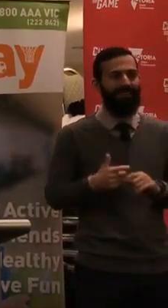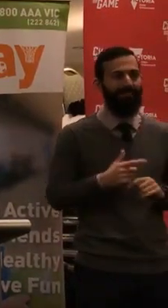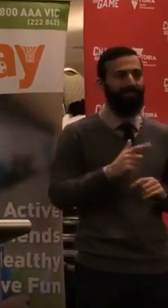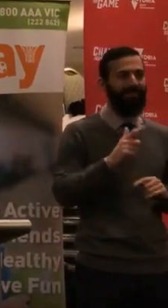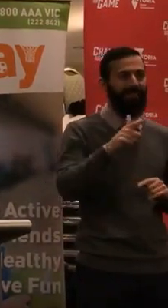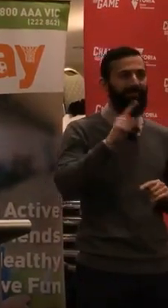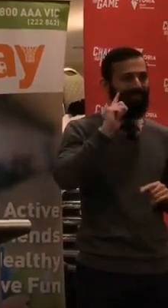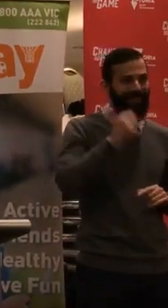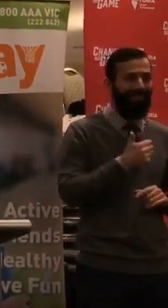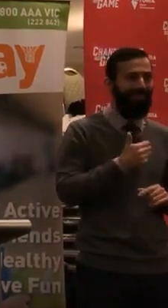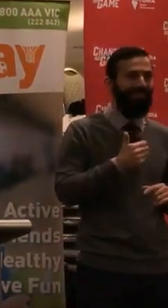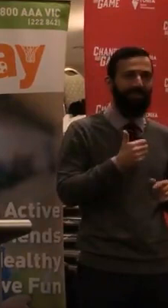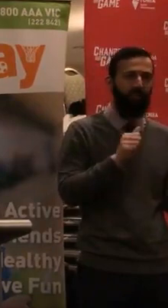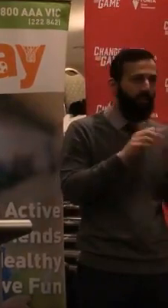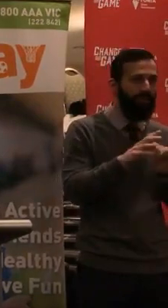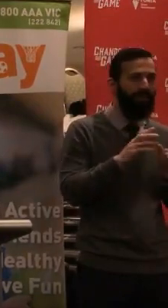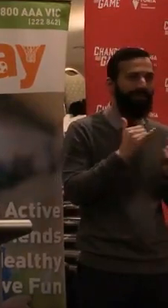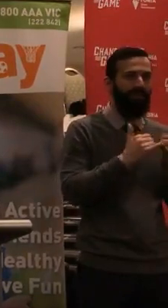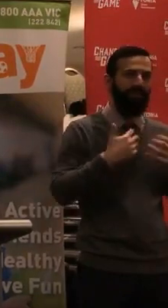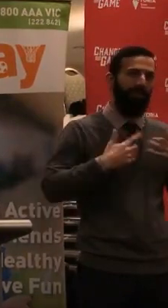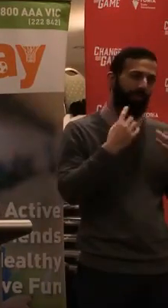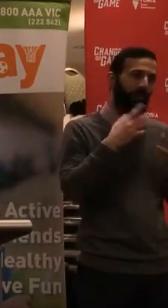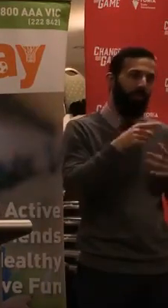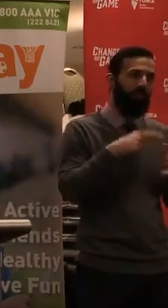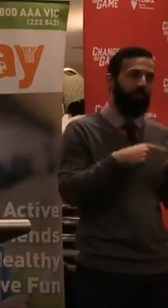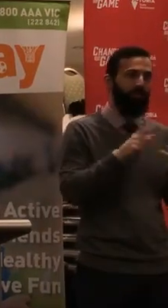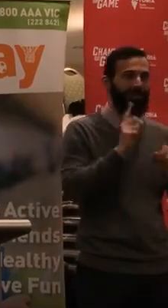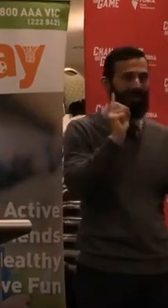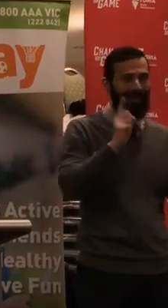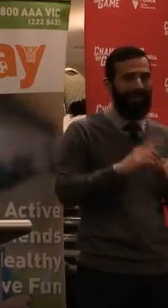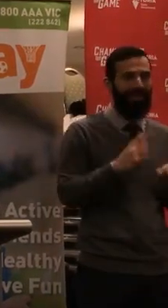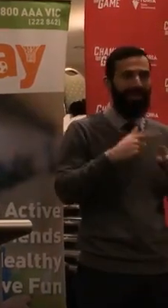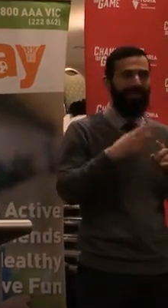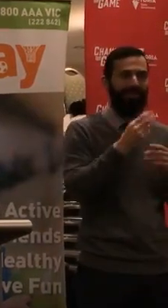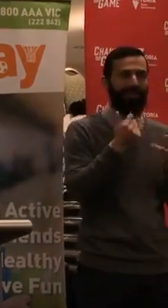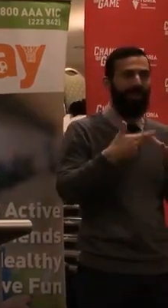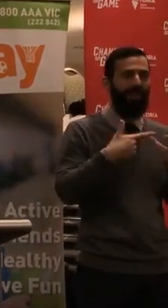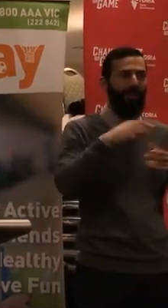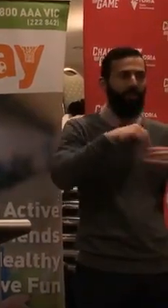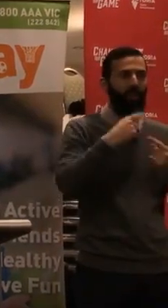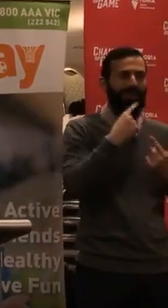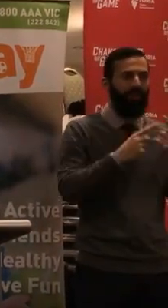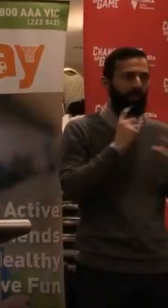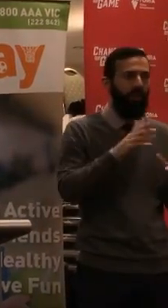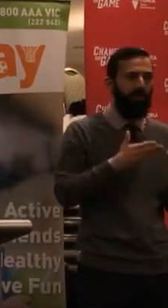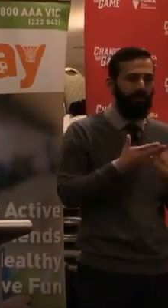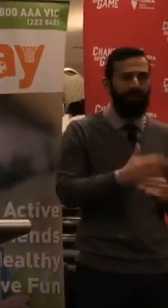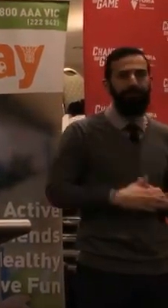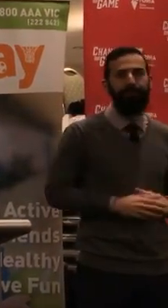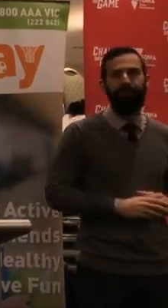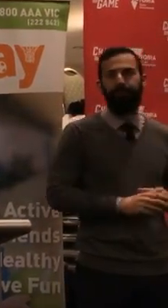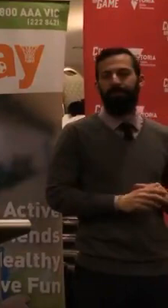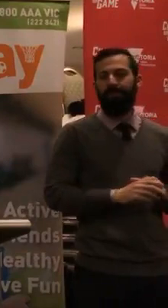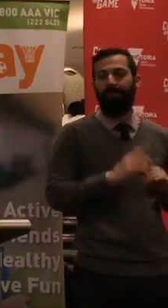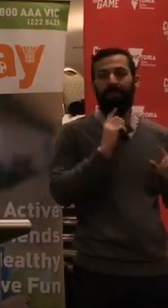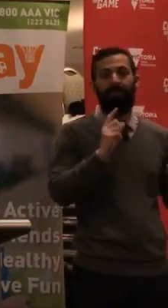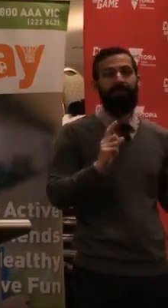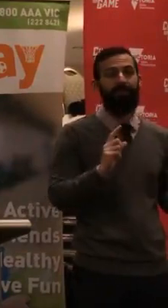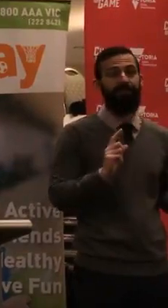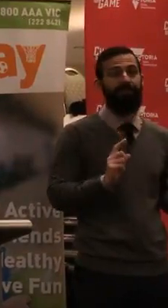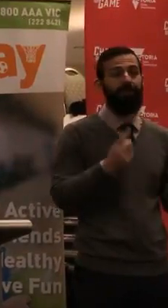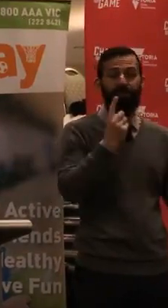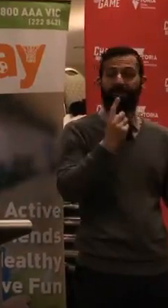awesome. Very excited to be showing it to you today. We've got some other content that we'll be going through. Firstly, please let